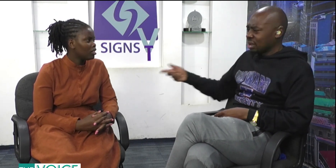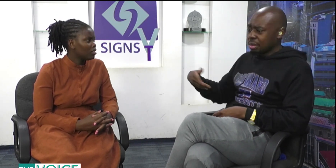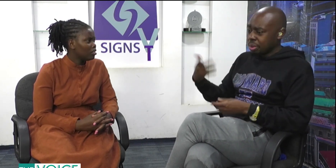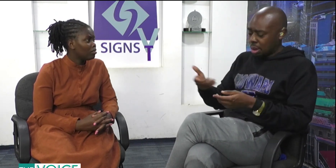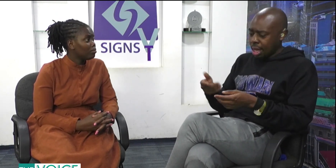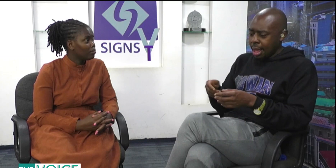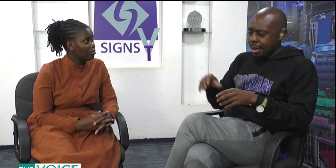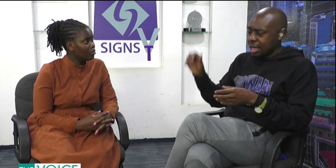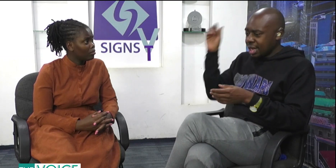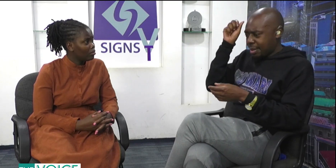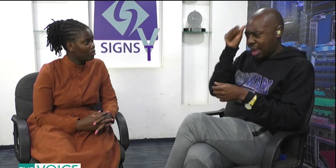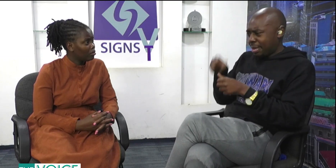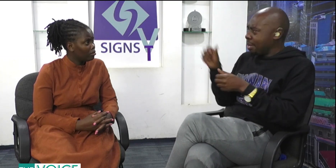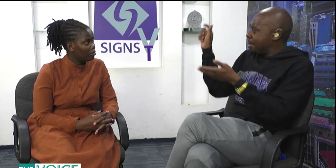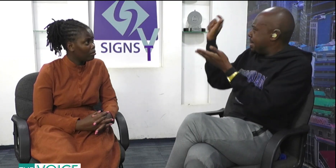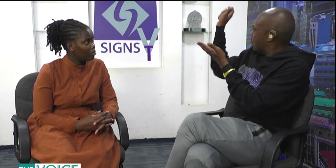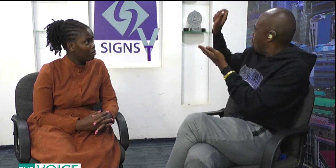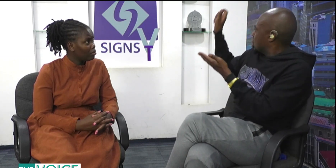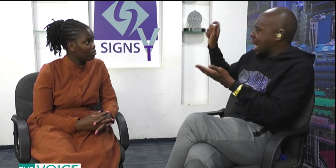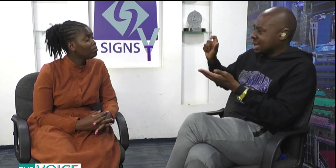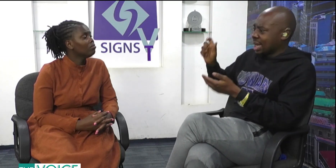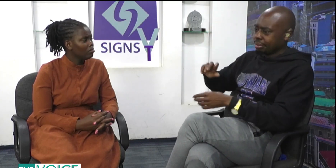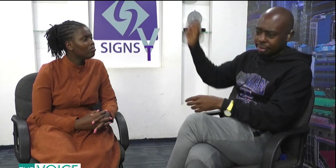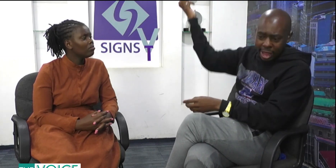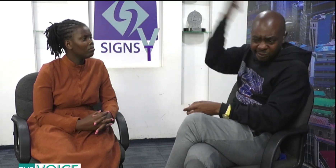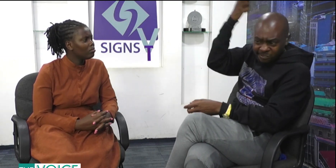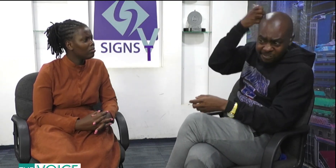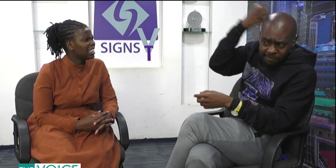The only thing they used to say is that huyu hasikii,